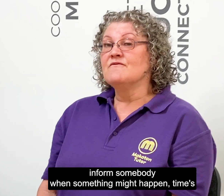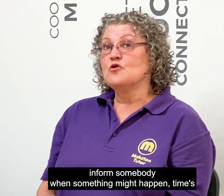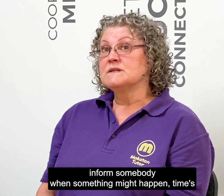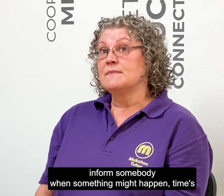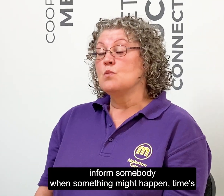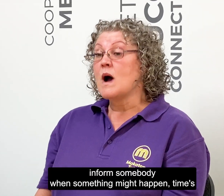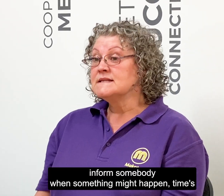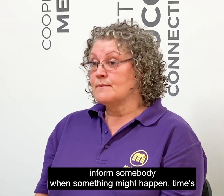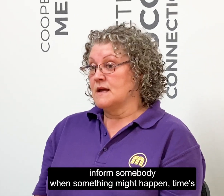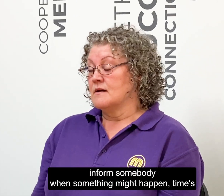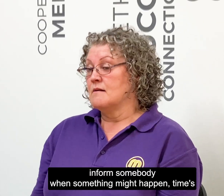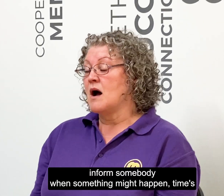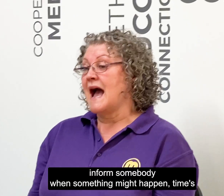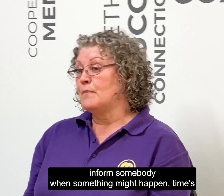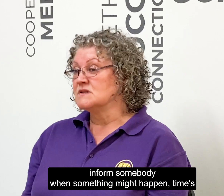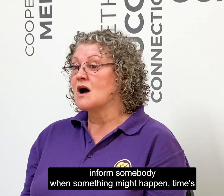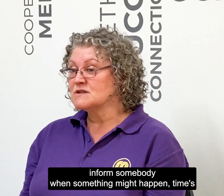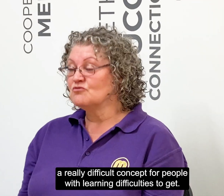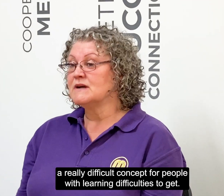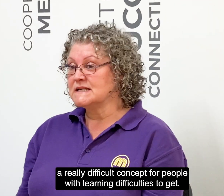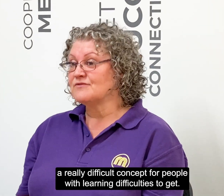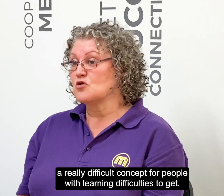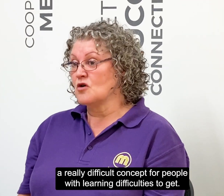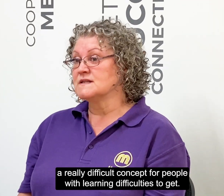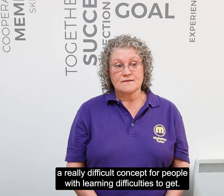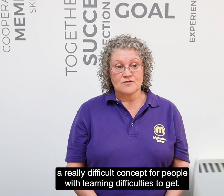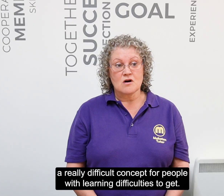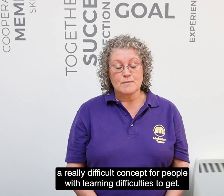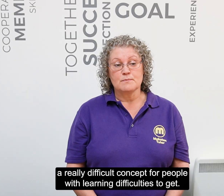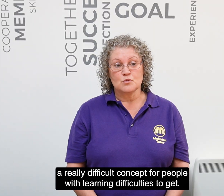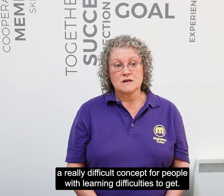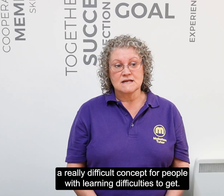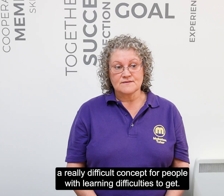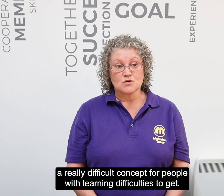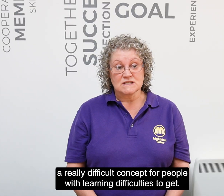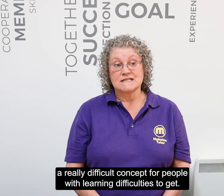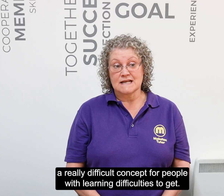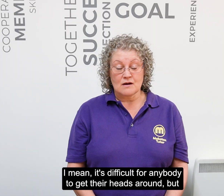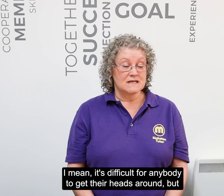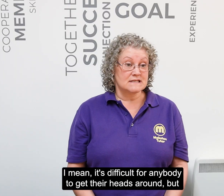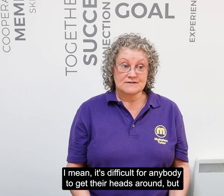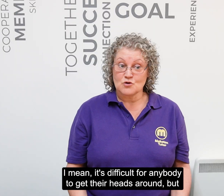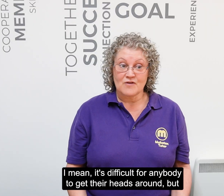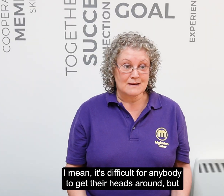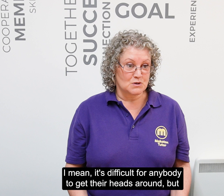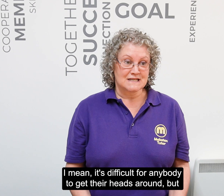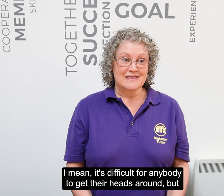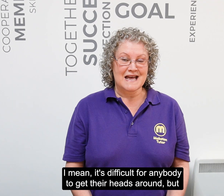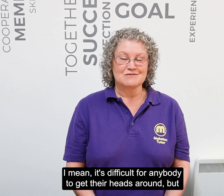inform somebody when something might happen, time's a really difficult concept for our people with learning difficulties to get. It's difficult for anybody to get their heads around,